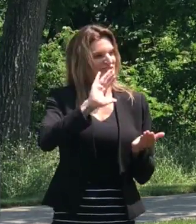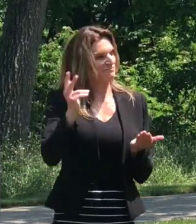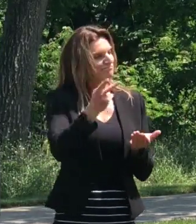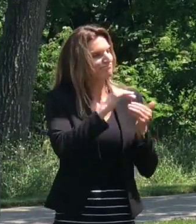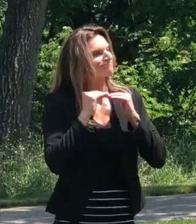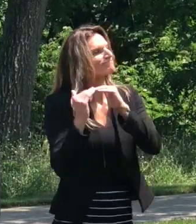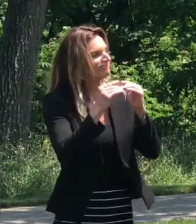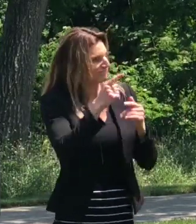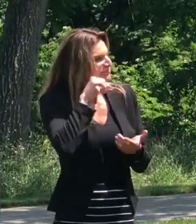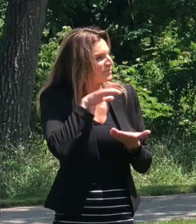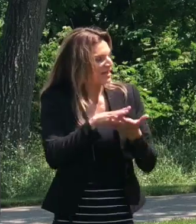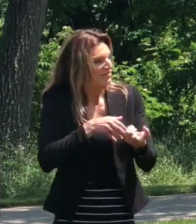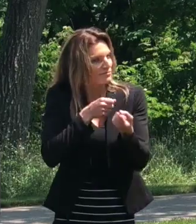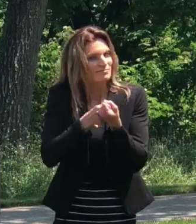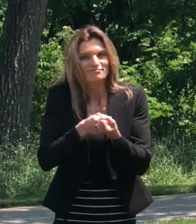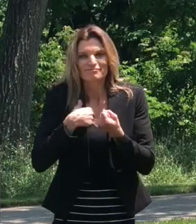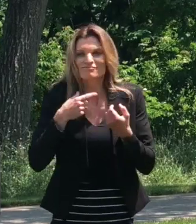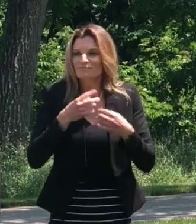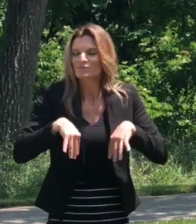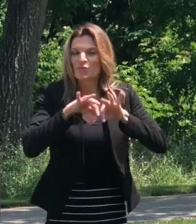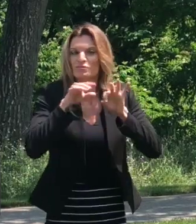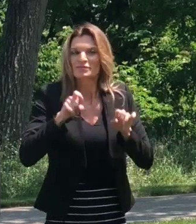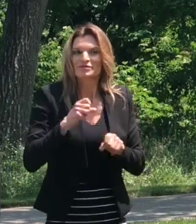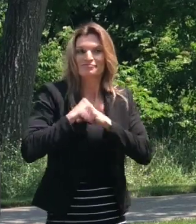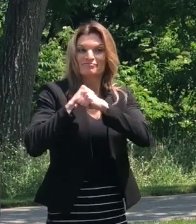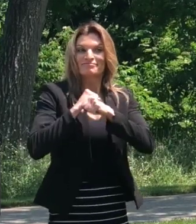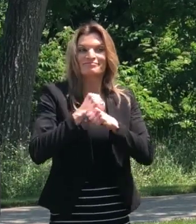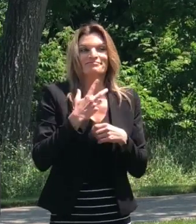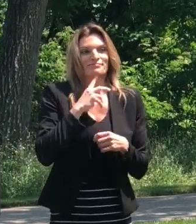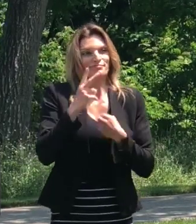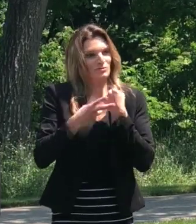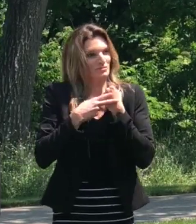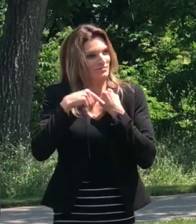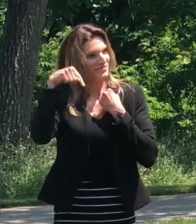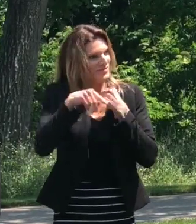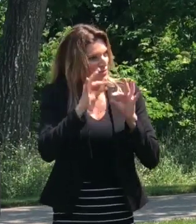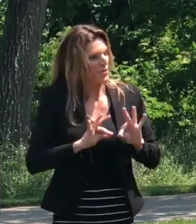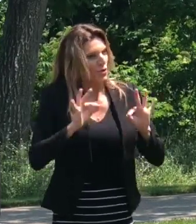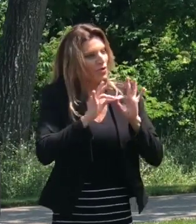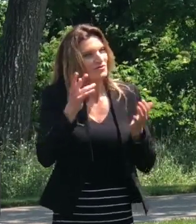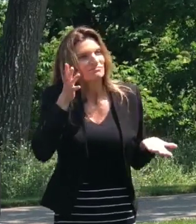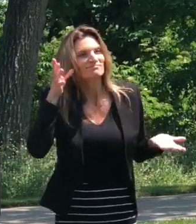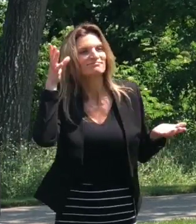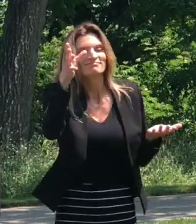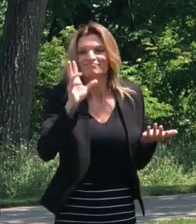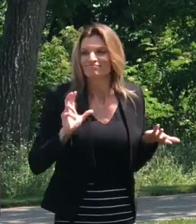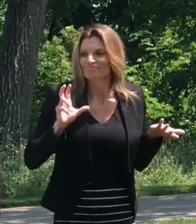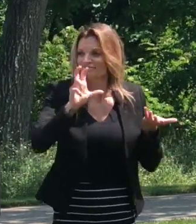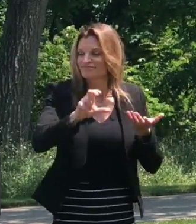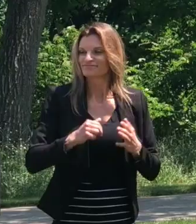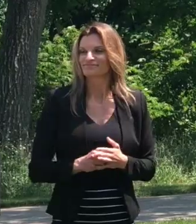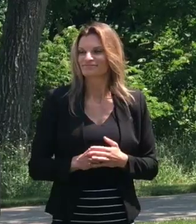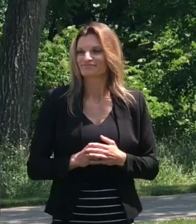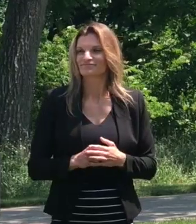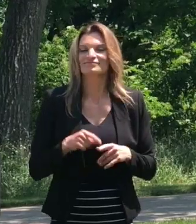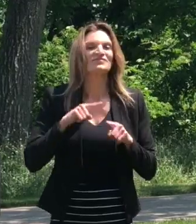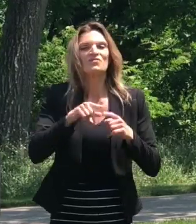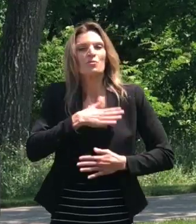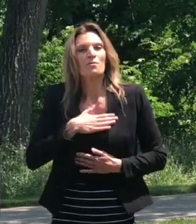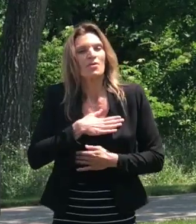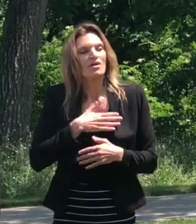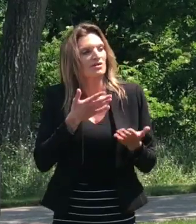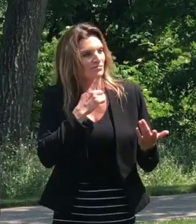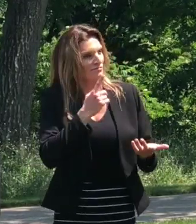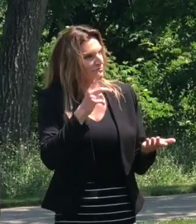shared duty to protect and preserve our parks for future generations, and investments in parks and recreation